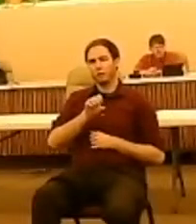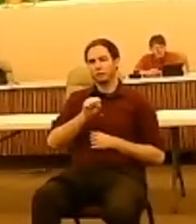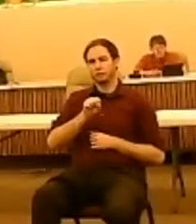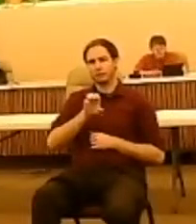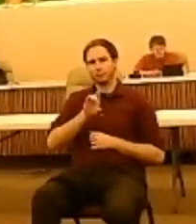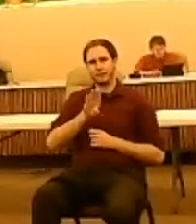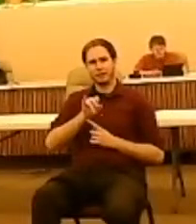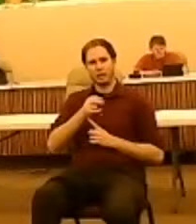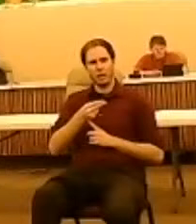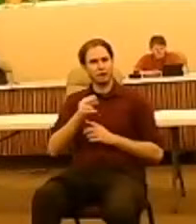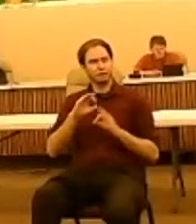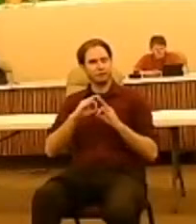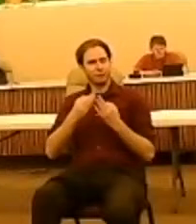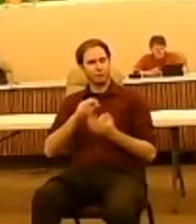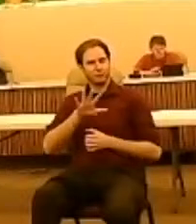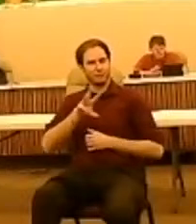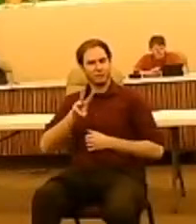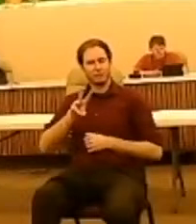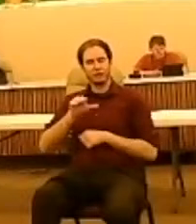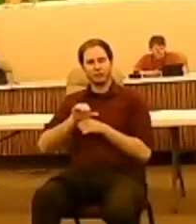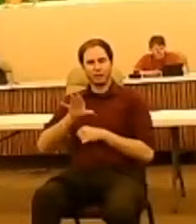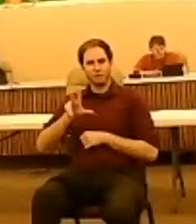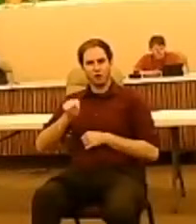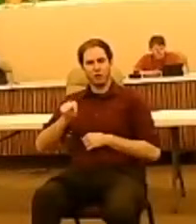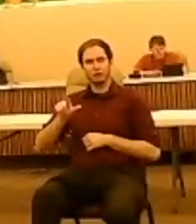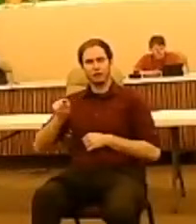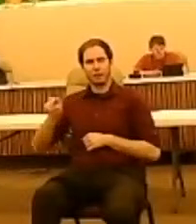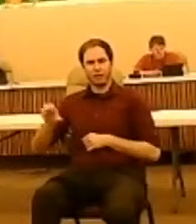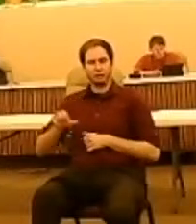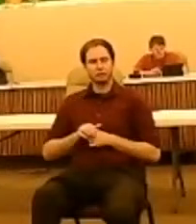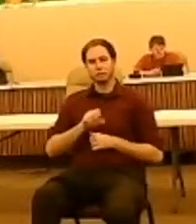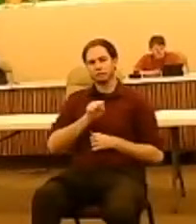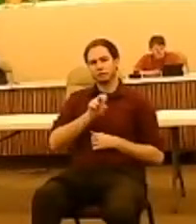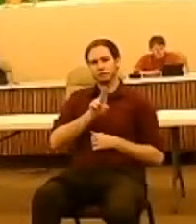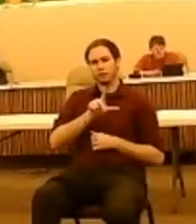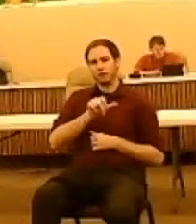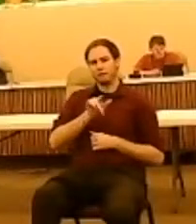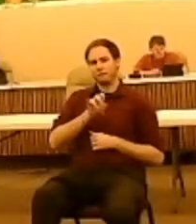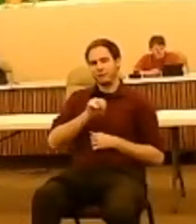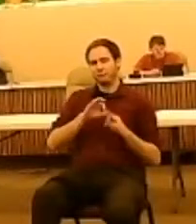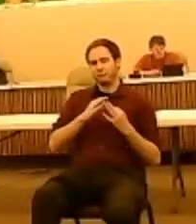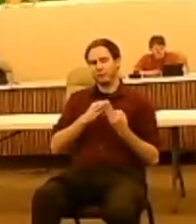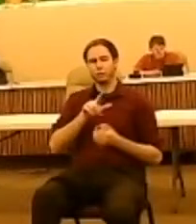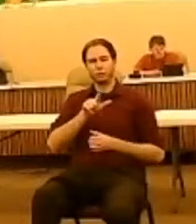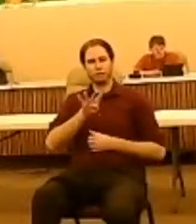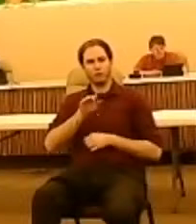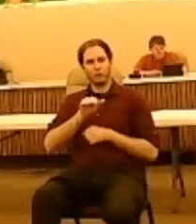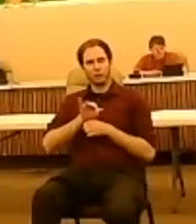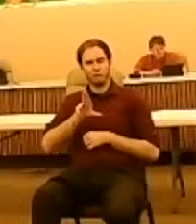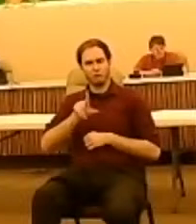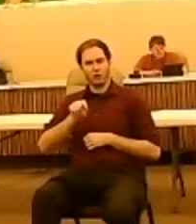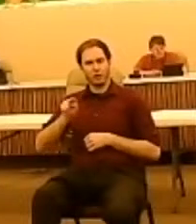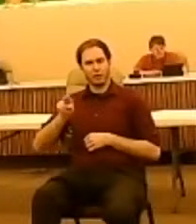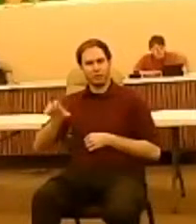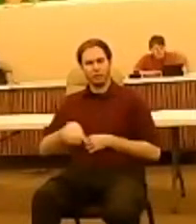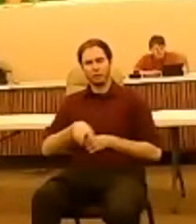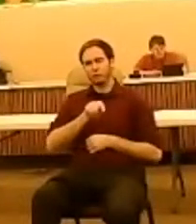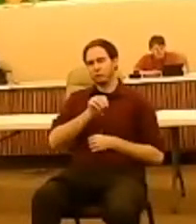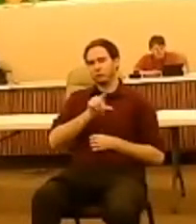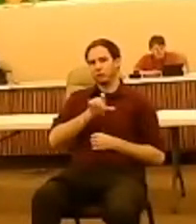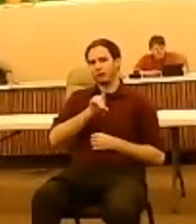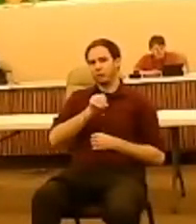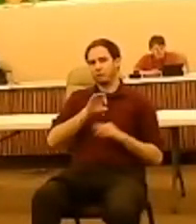Sedita family, 56 Night Frost Lane. The Sullivan family, 24 Night Frost Lane. The Toledo